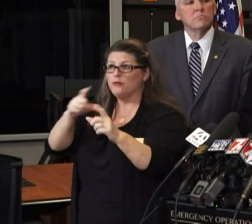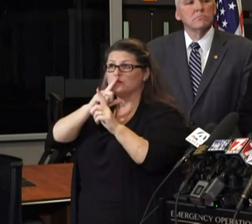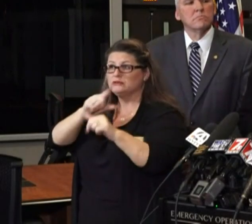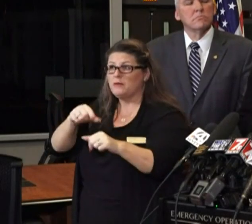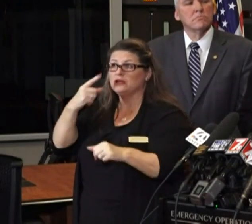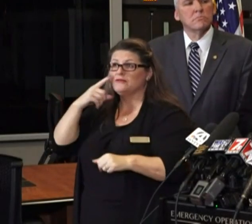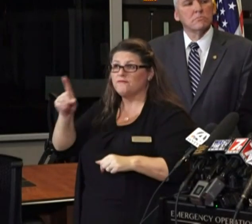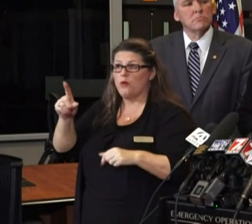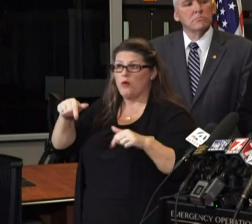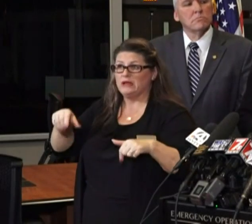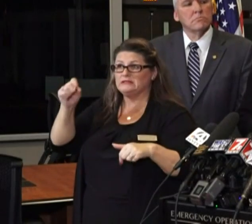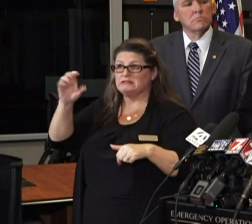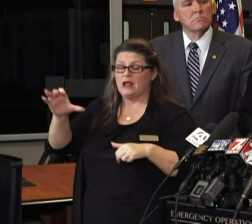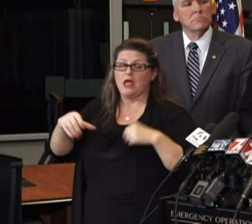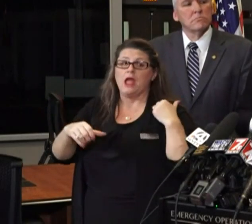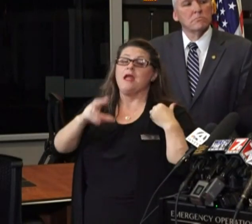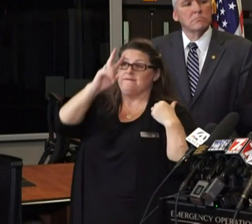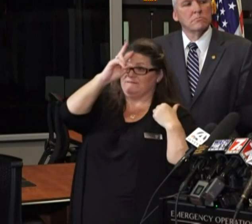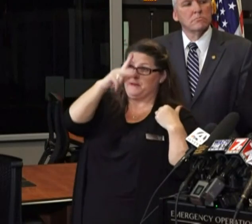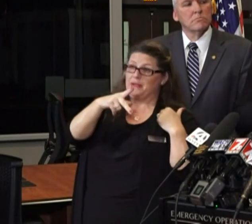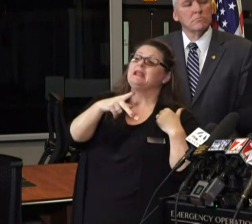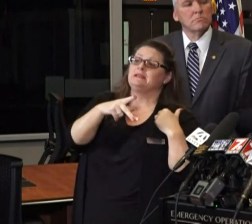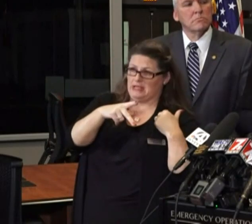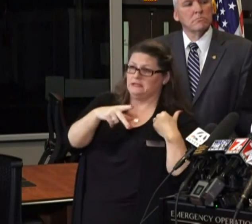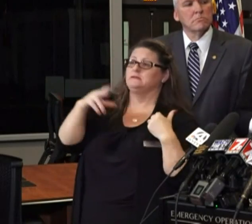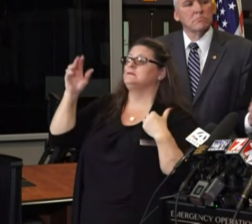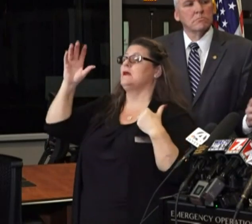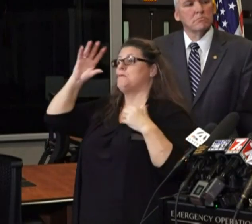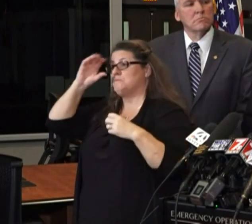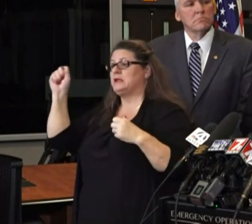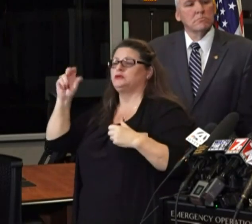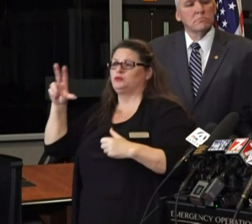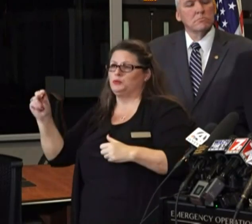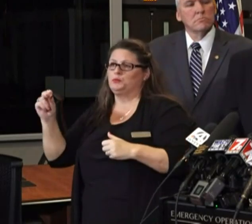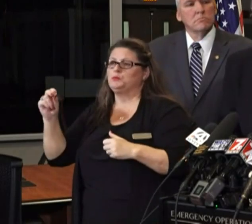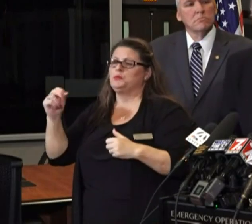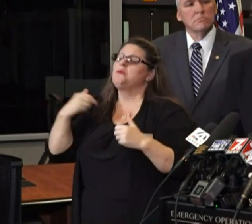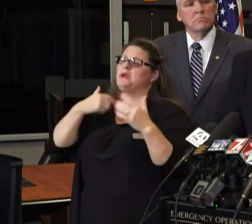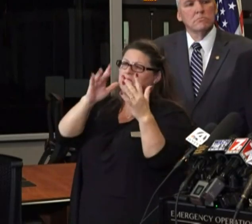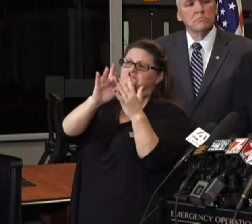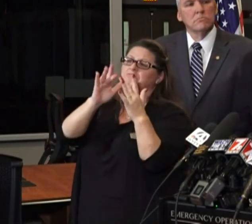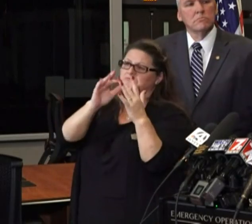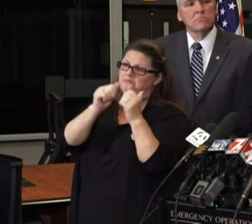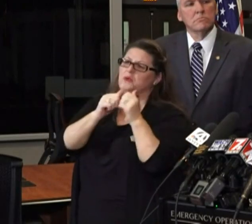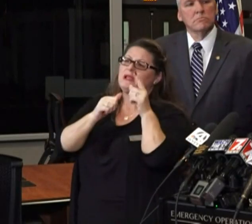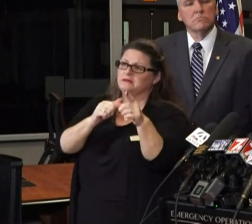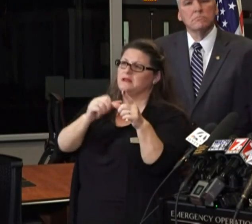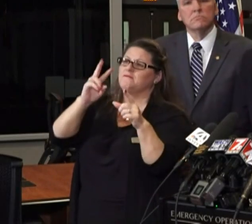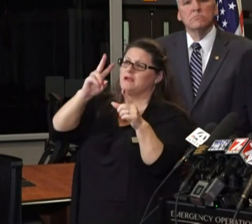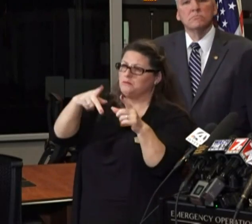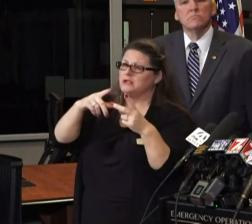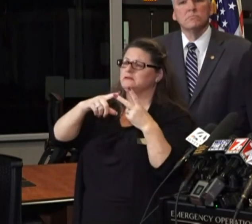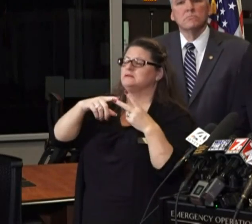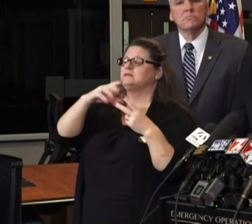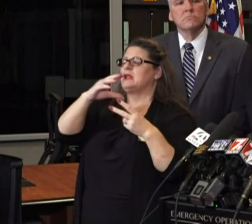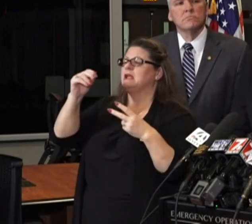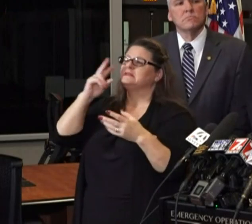With the Vice President, yes, not with the President personally, but we've been in contact with them and Secretary Azar